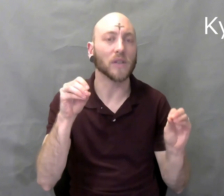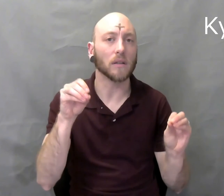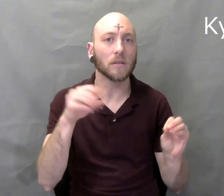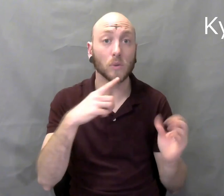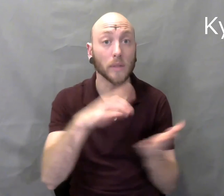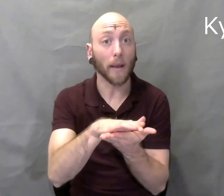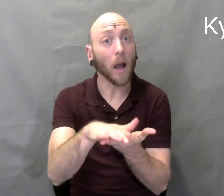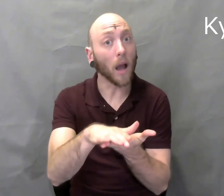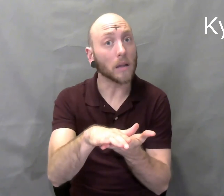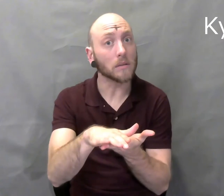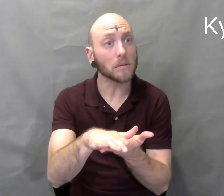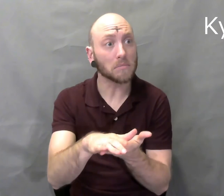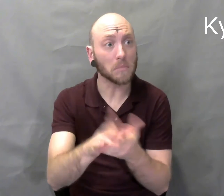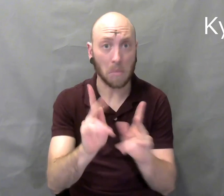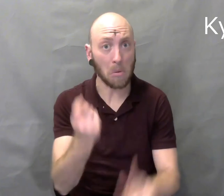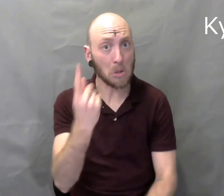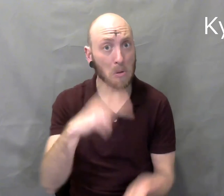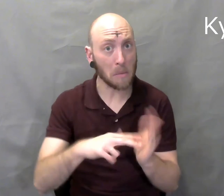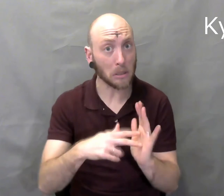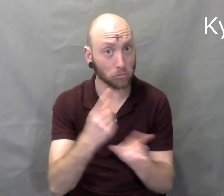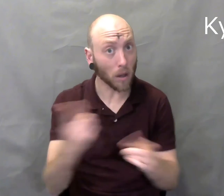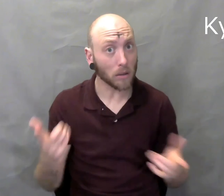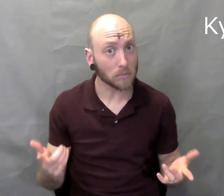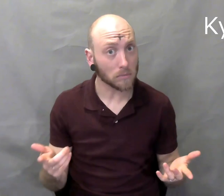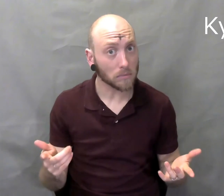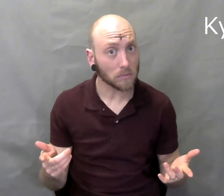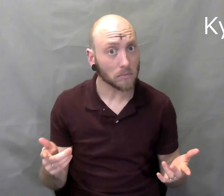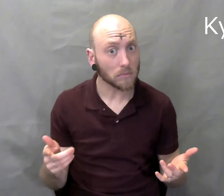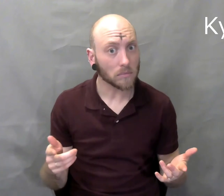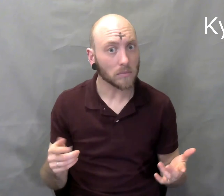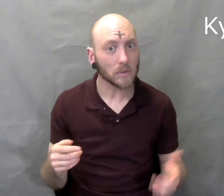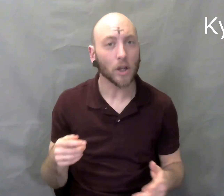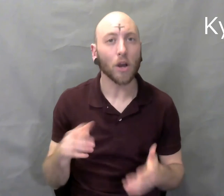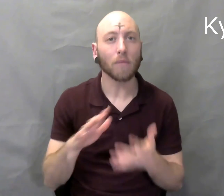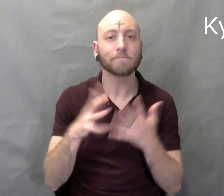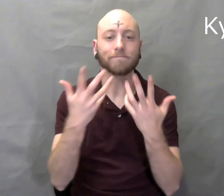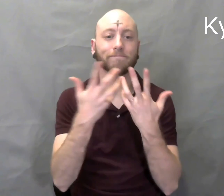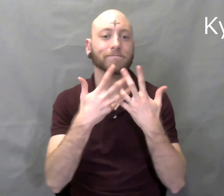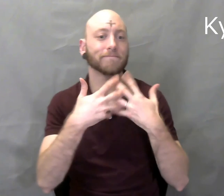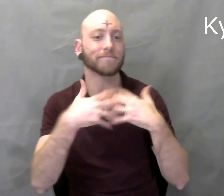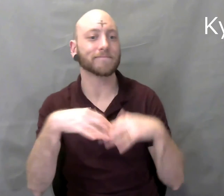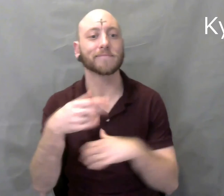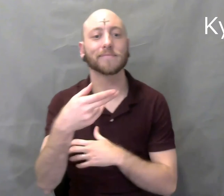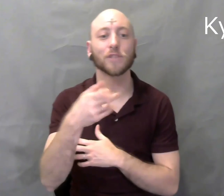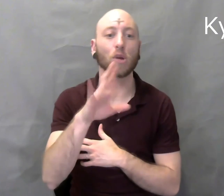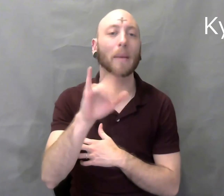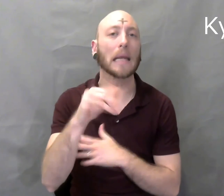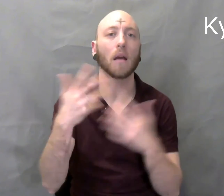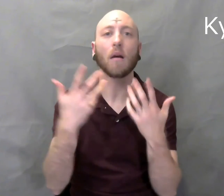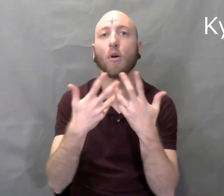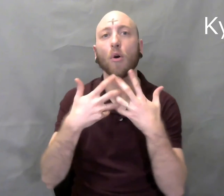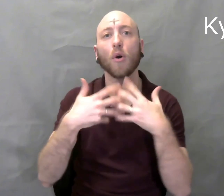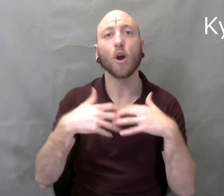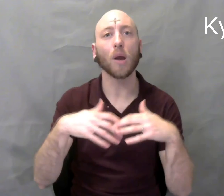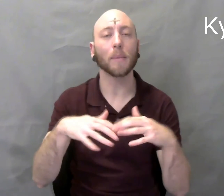kindness, people understand what that is. Harmony. bringing harmony to a situation. There's,